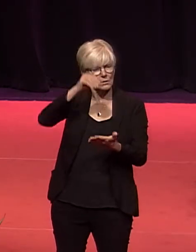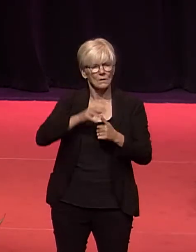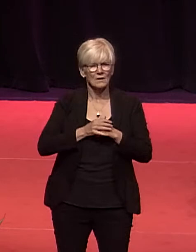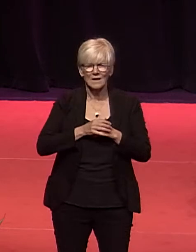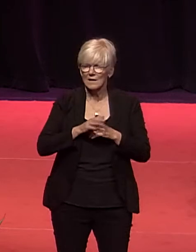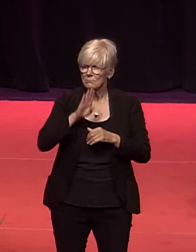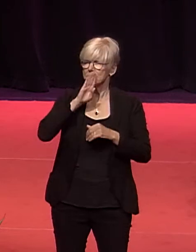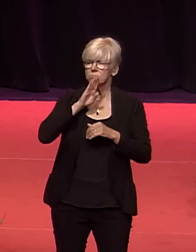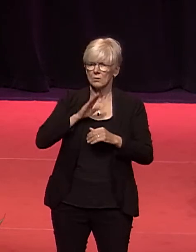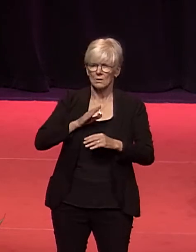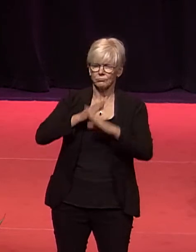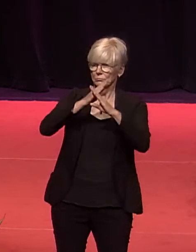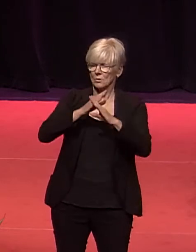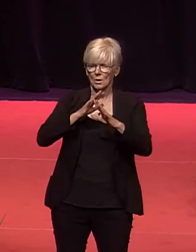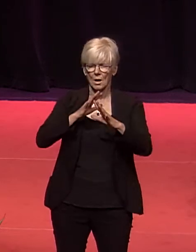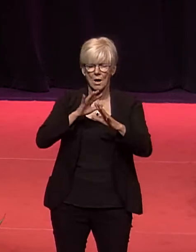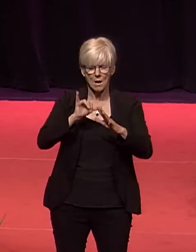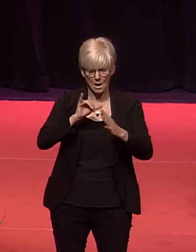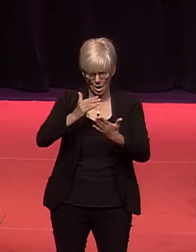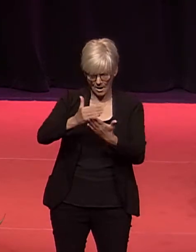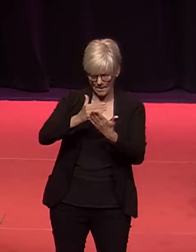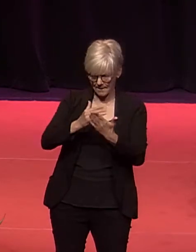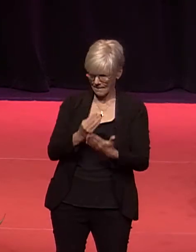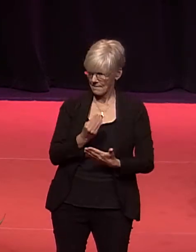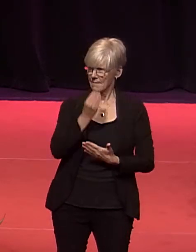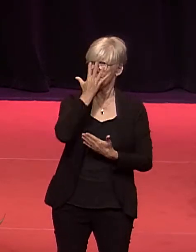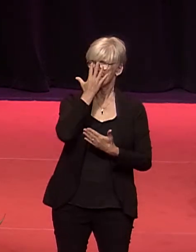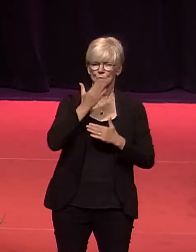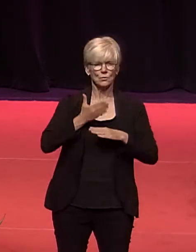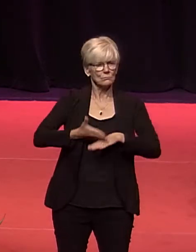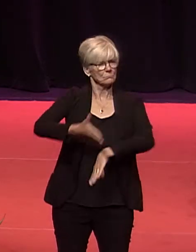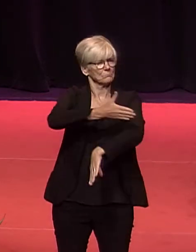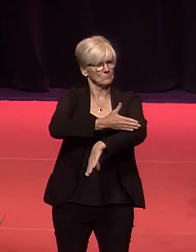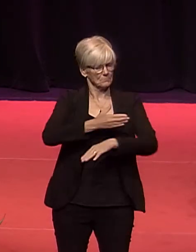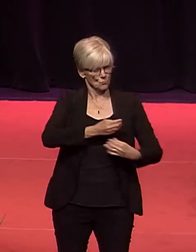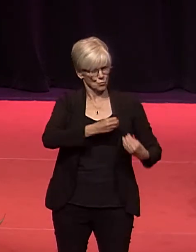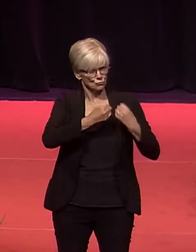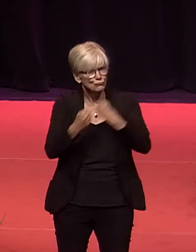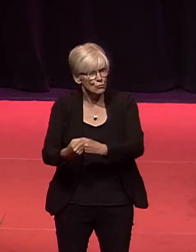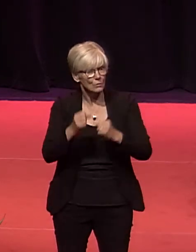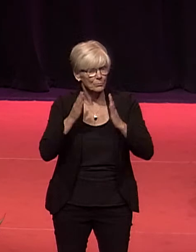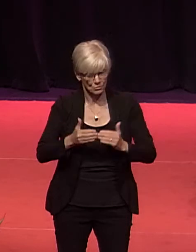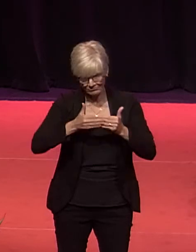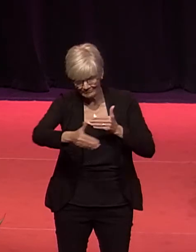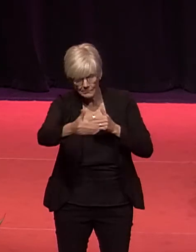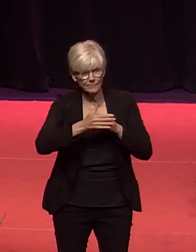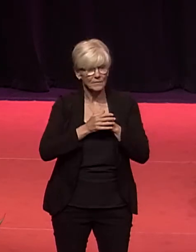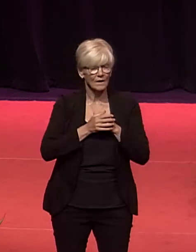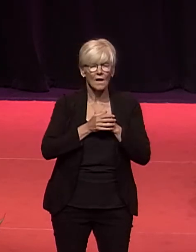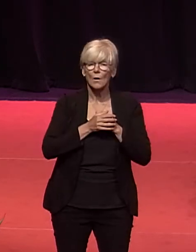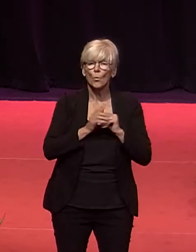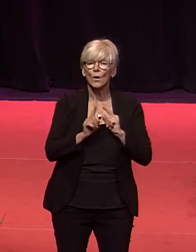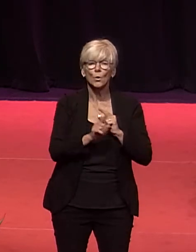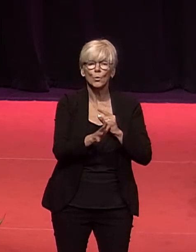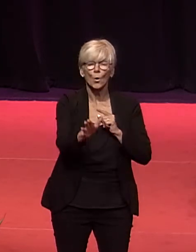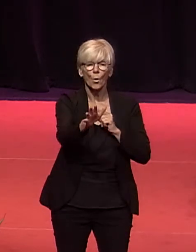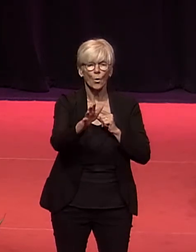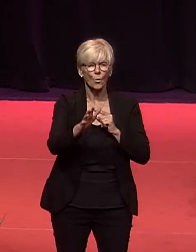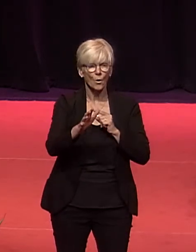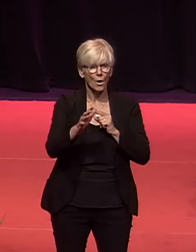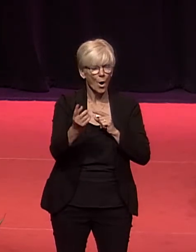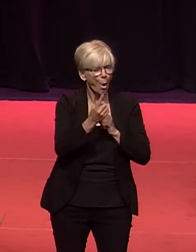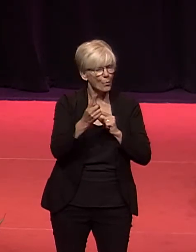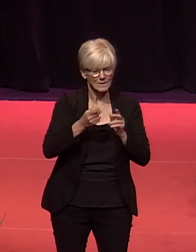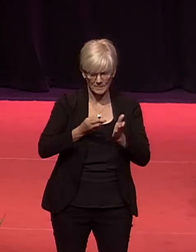you face will be a lesson that will make you a stronger person. And wherever you go in life, always be your